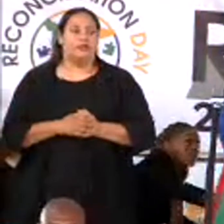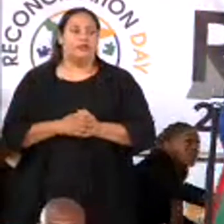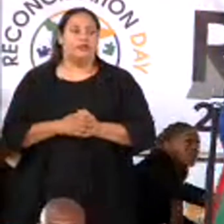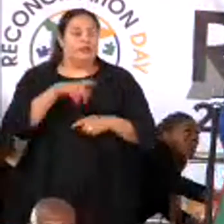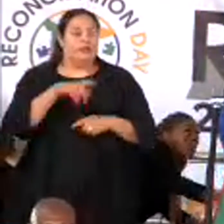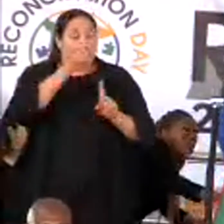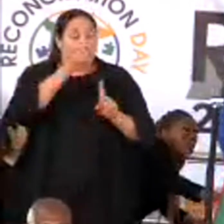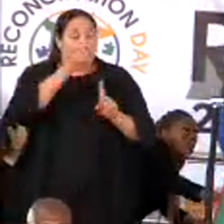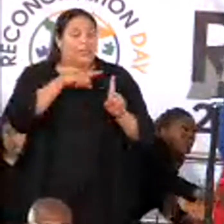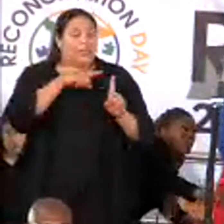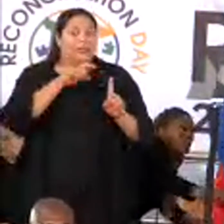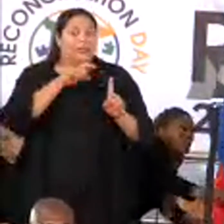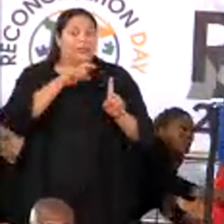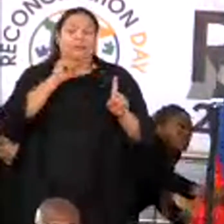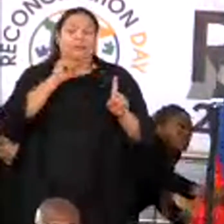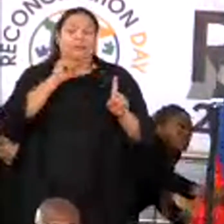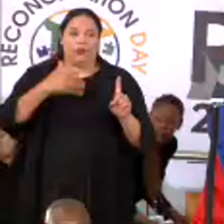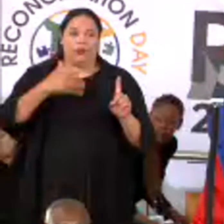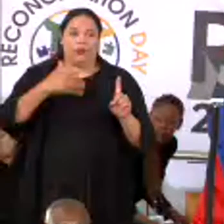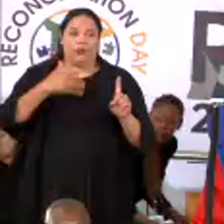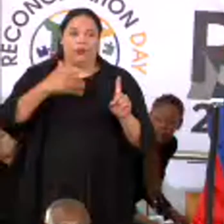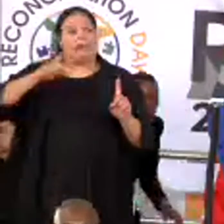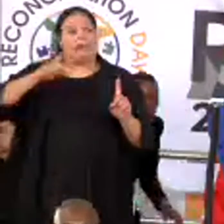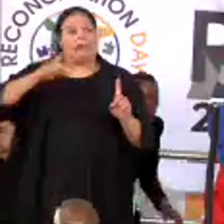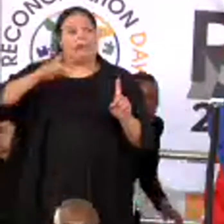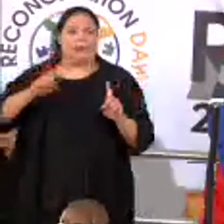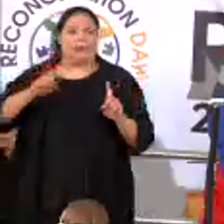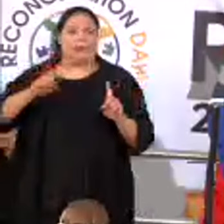Versoening beteken ons moet